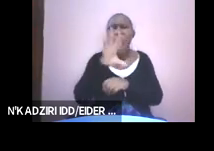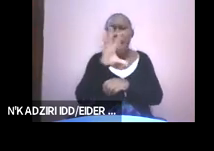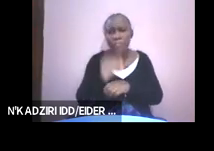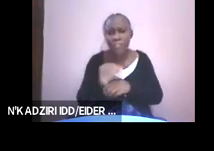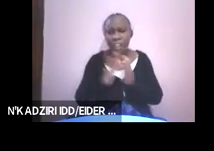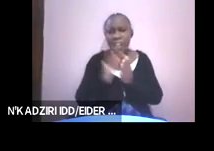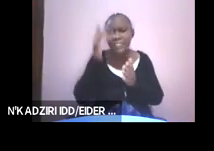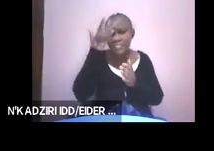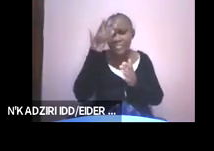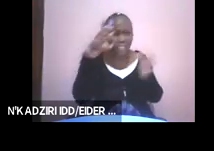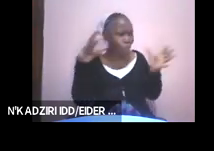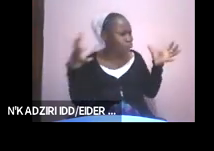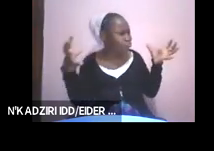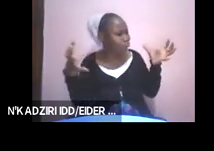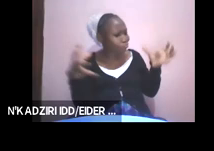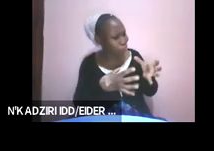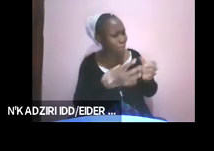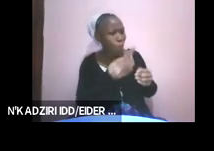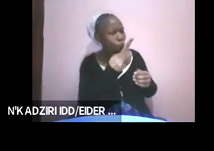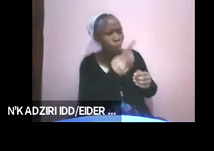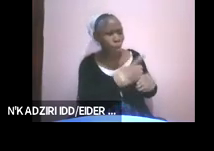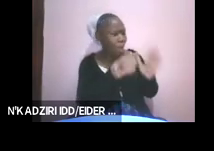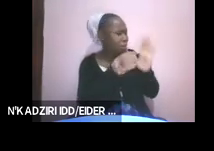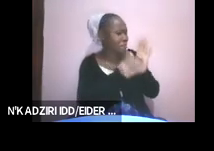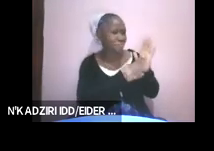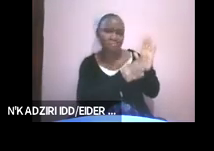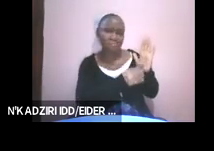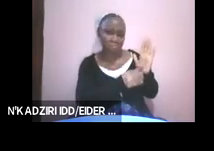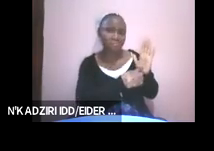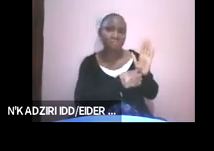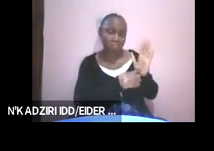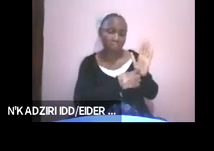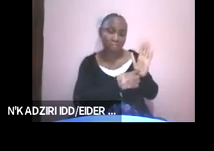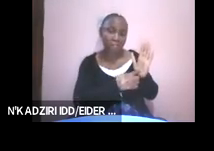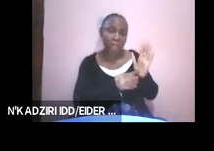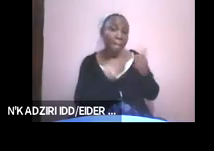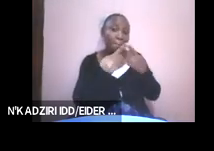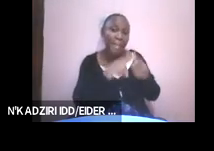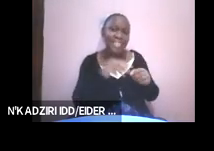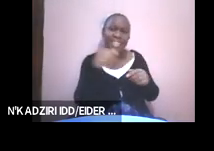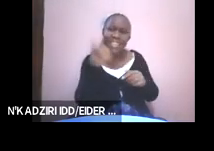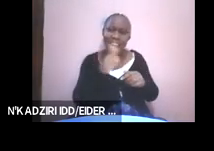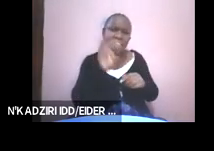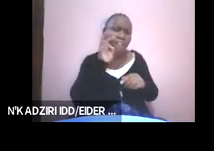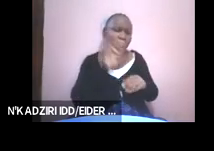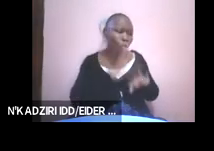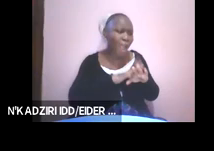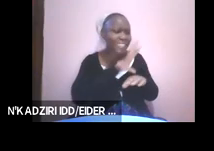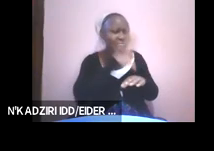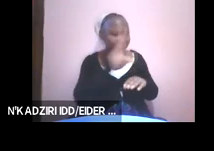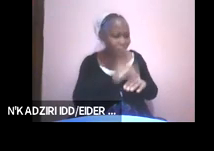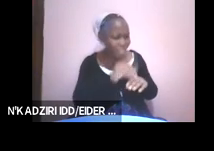general areas, Eastern Asia, Southern Asia, that kind of thing, as opposed to looking at the diversity of Africa. And that's also been